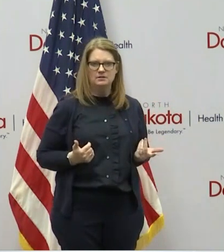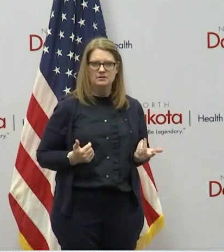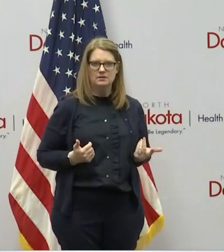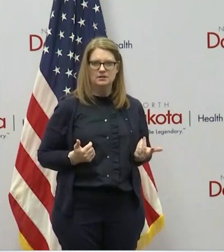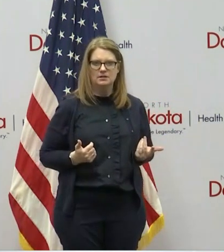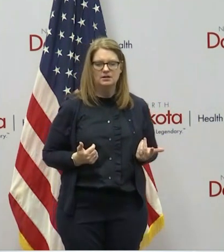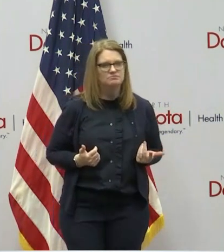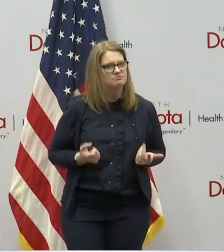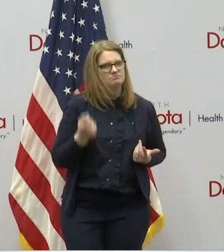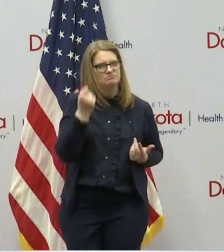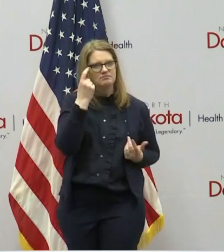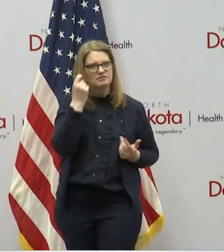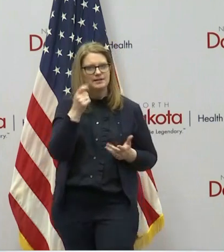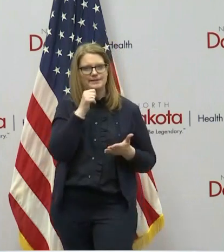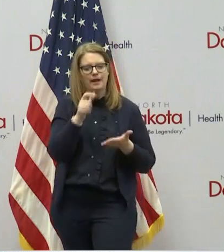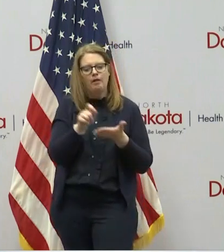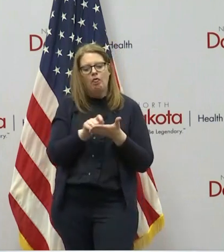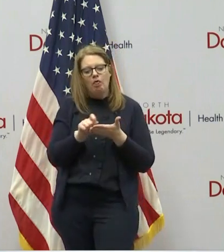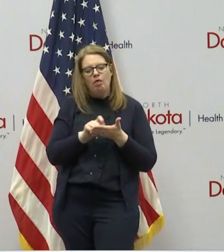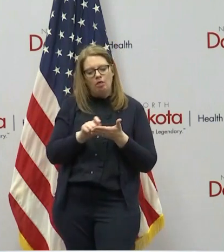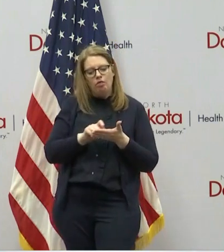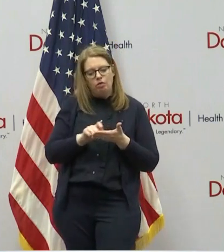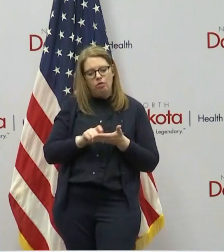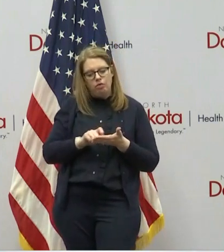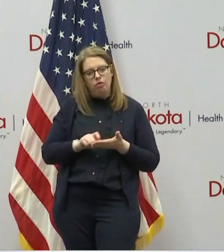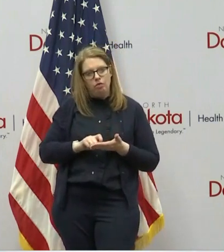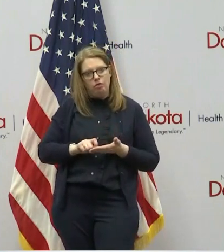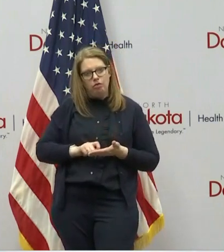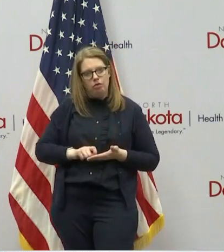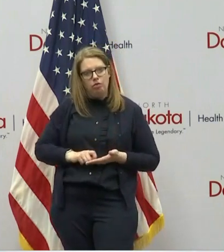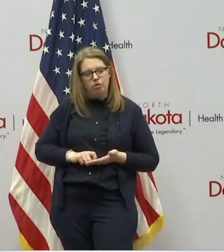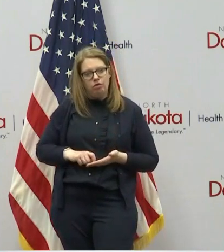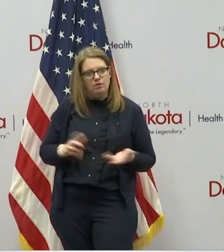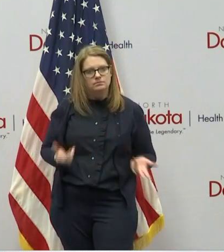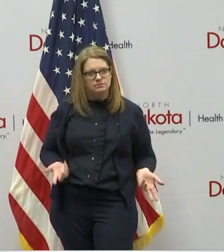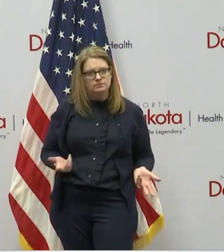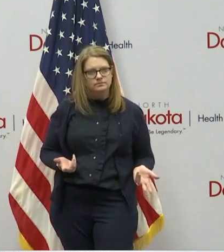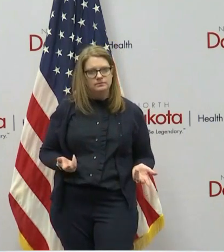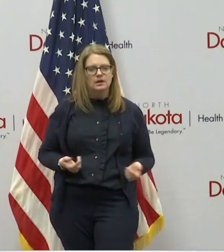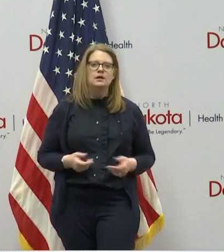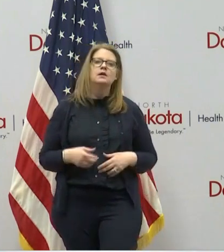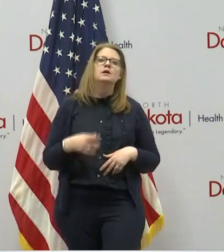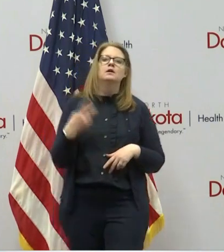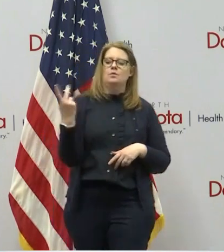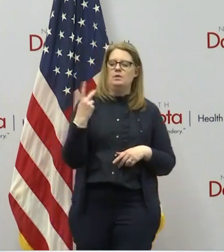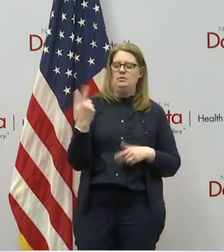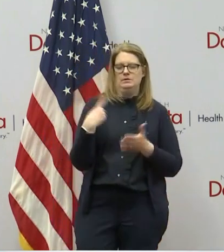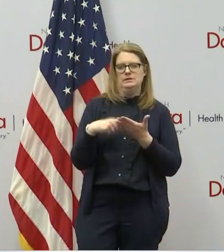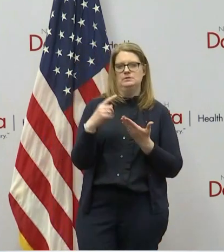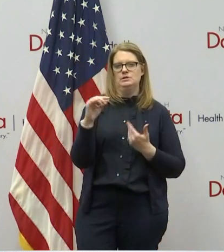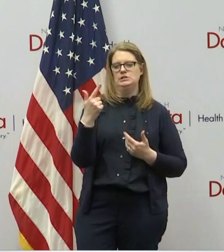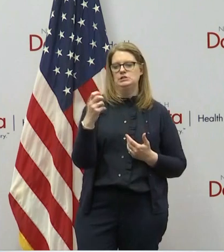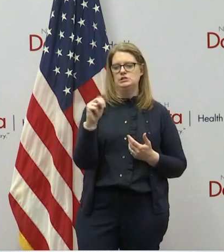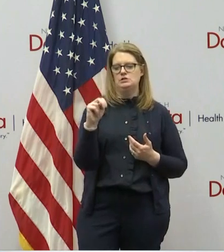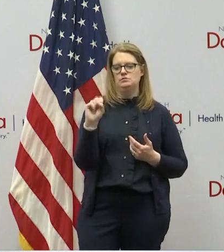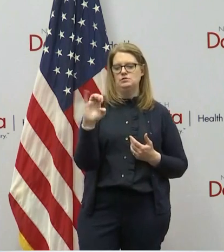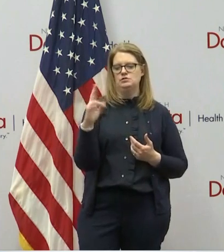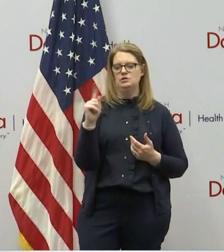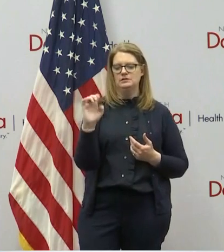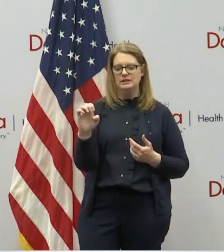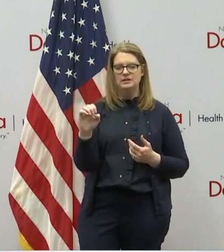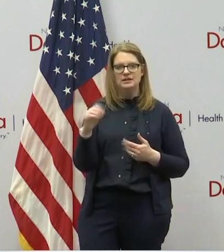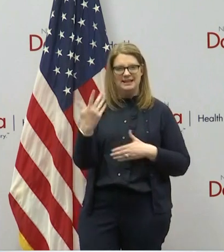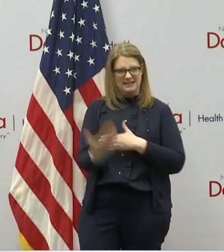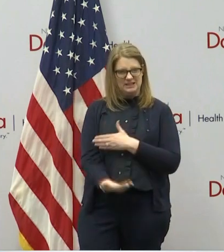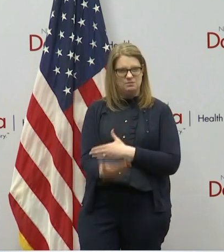without any manual intervention or without any other keying. I was talking with General Schulte about this as we were watching it roll out